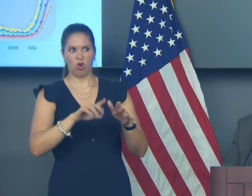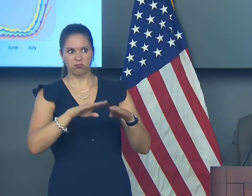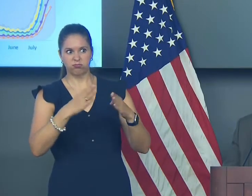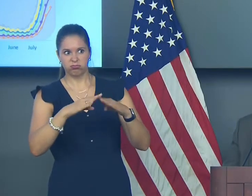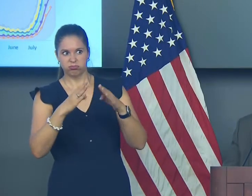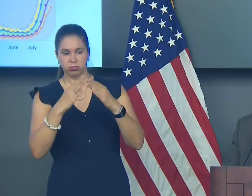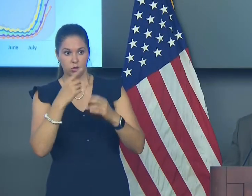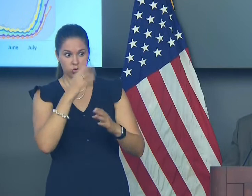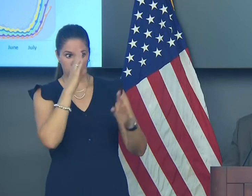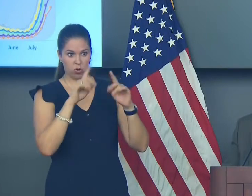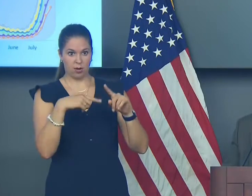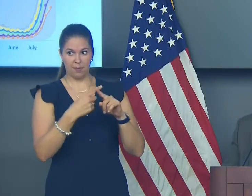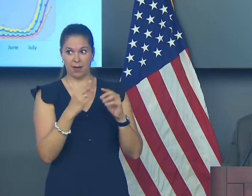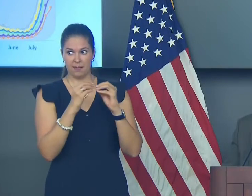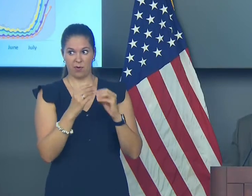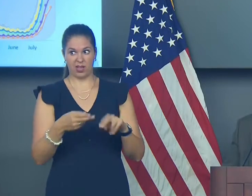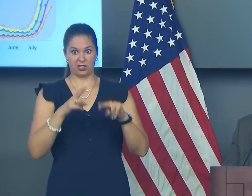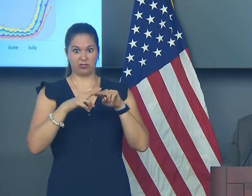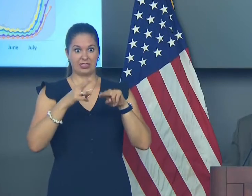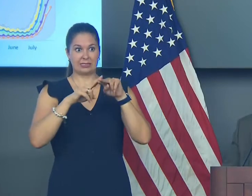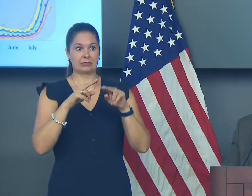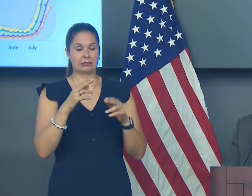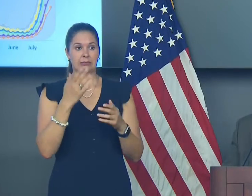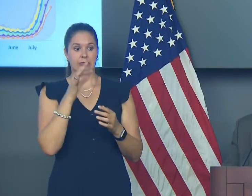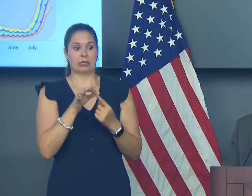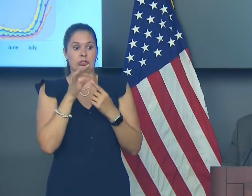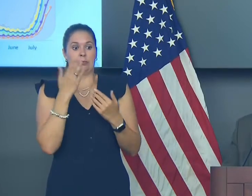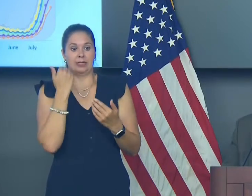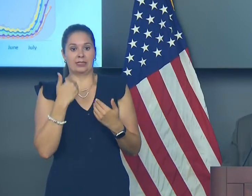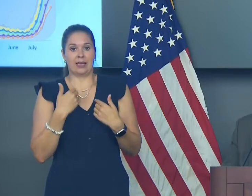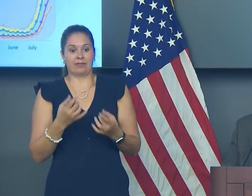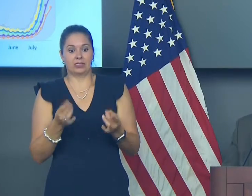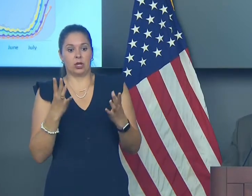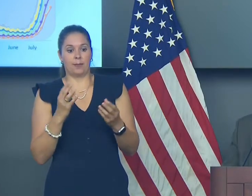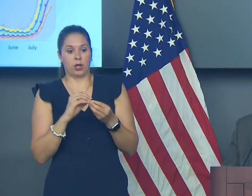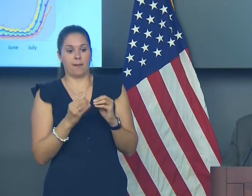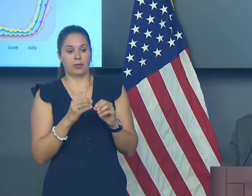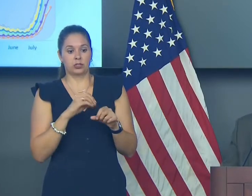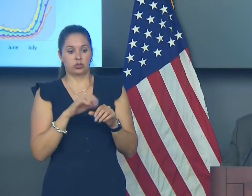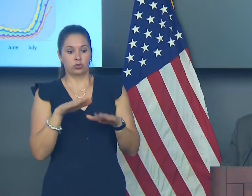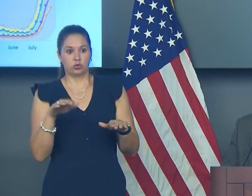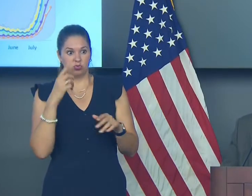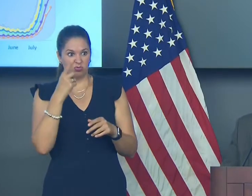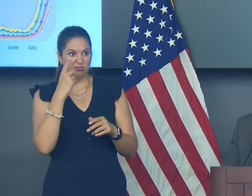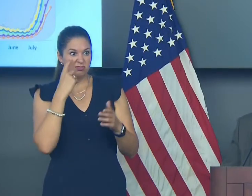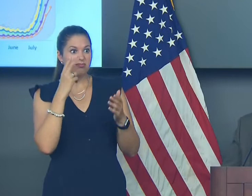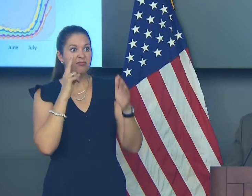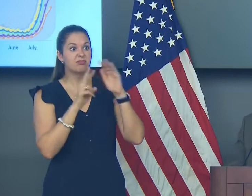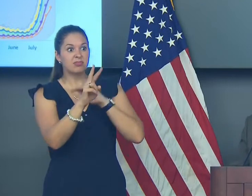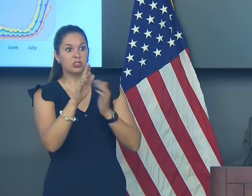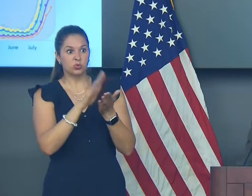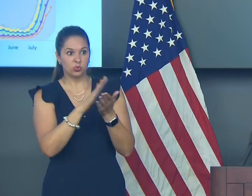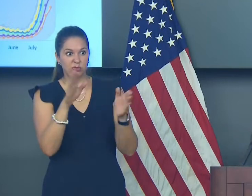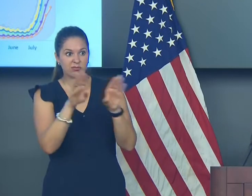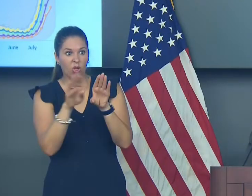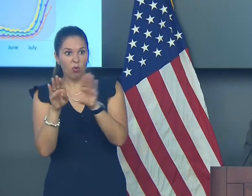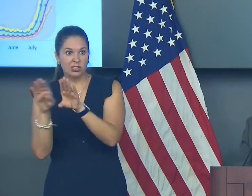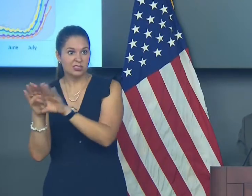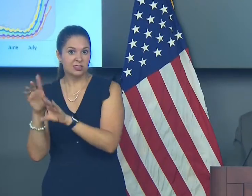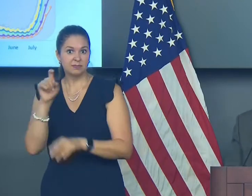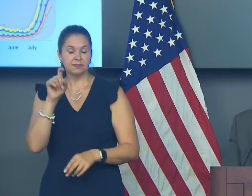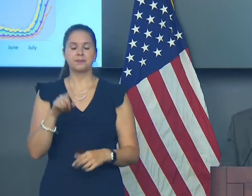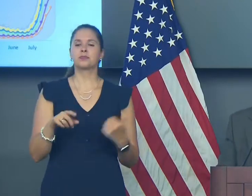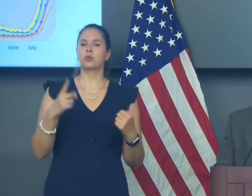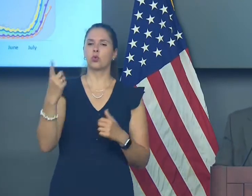further increase, especially with these terrible numbers in children? Do you see schools closing even? Right. The question